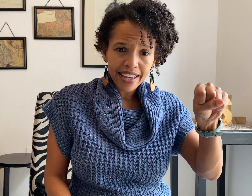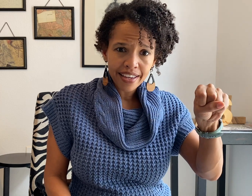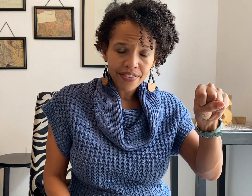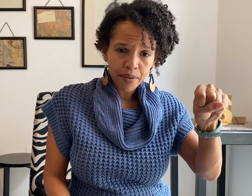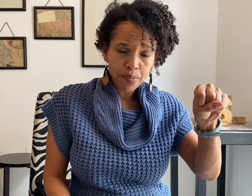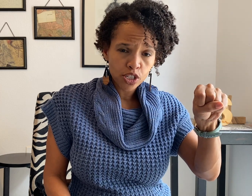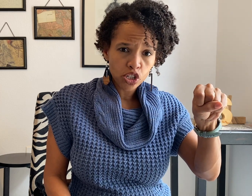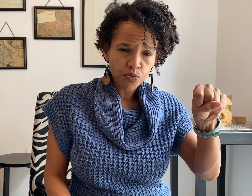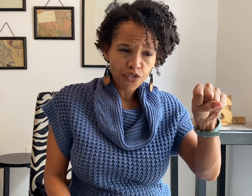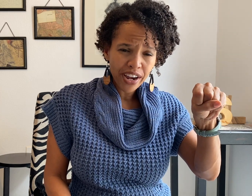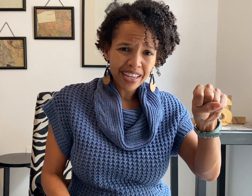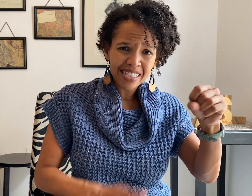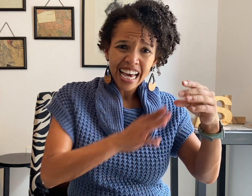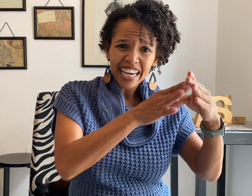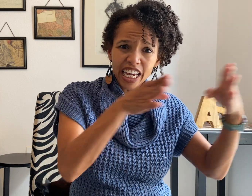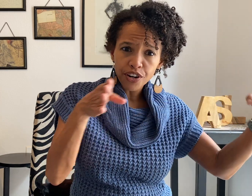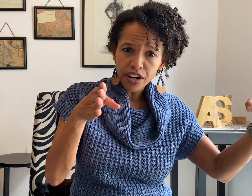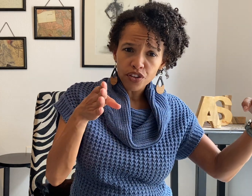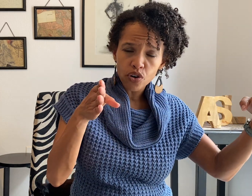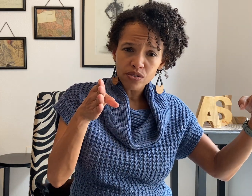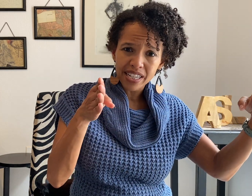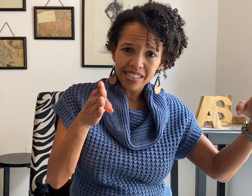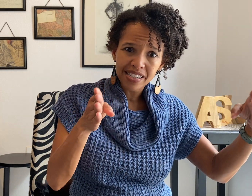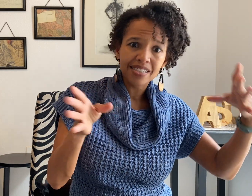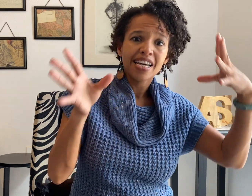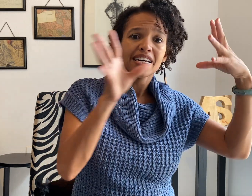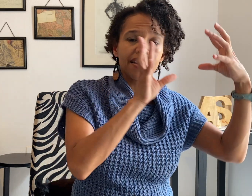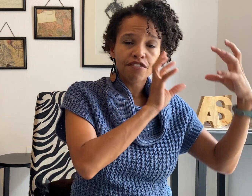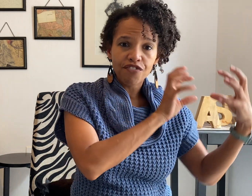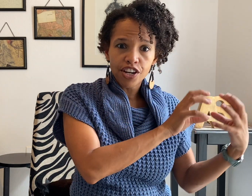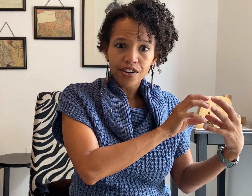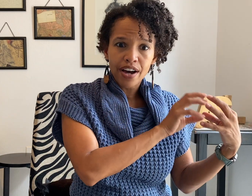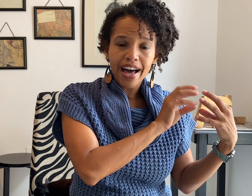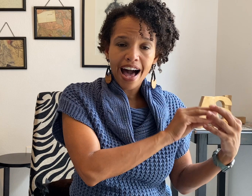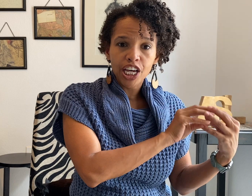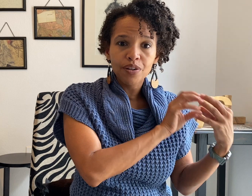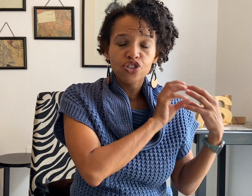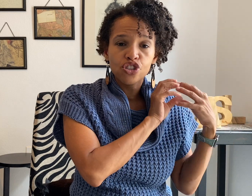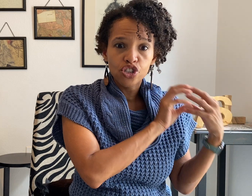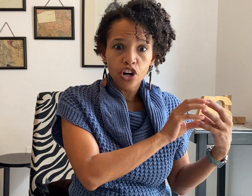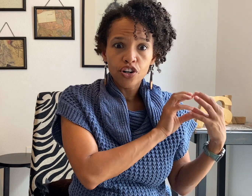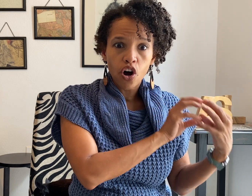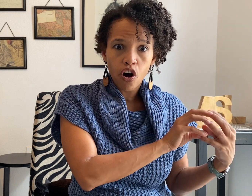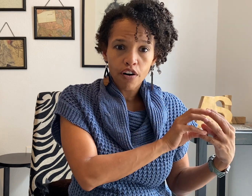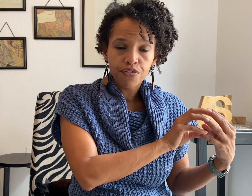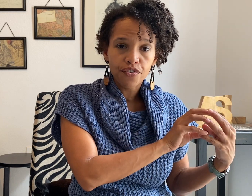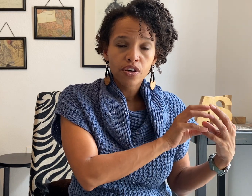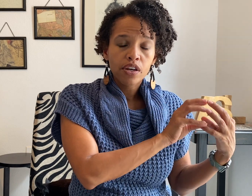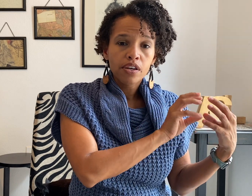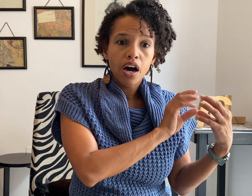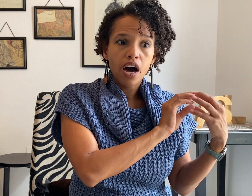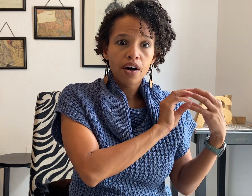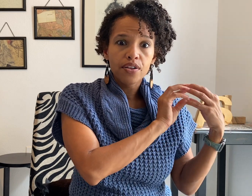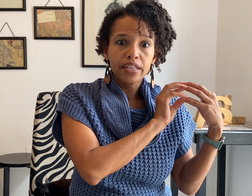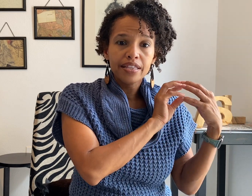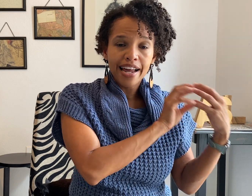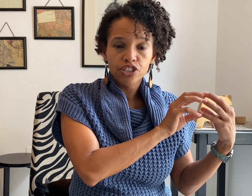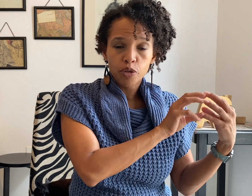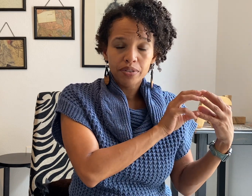identifying that prepositional phrase, hearing the whole sentence, and then figuring out how you would start off that